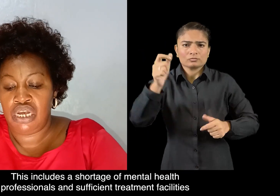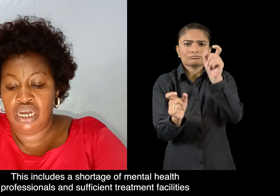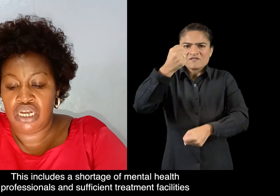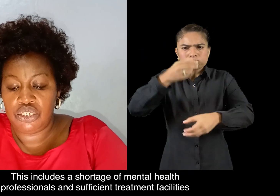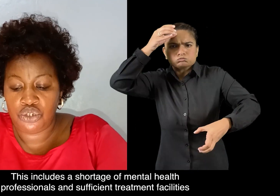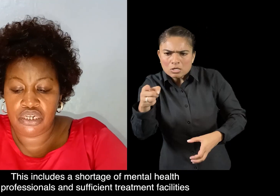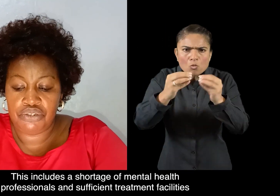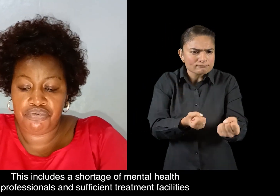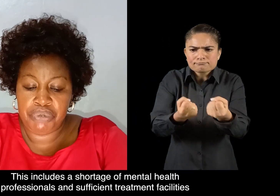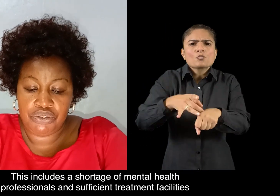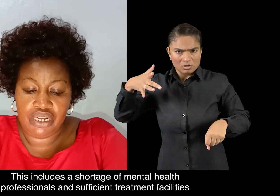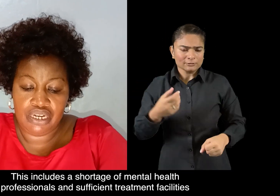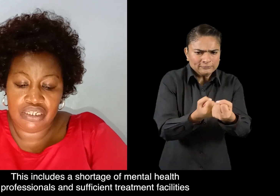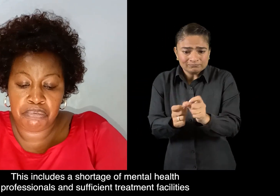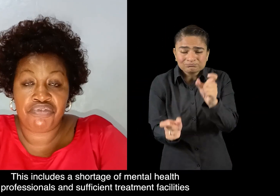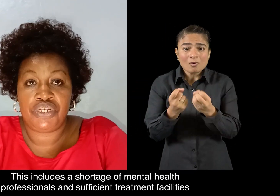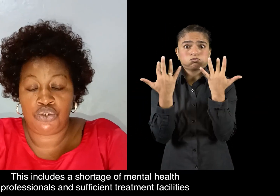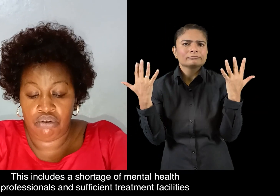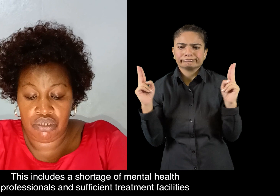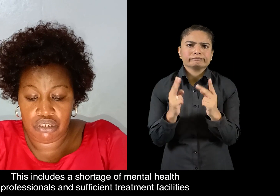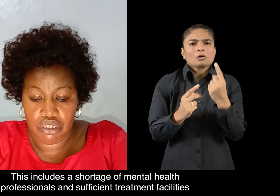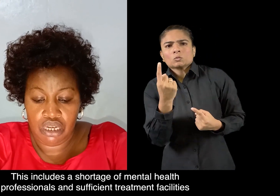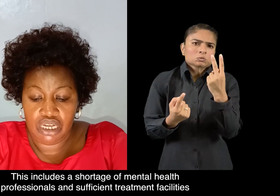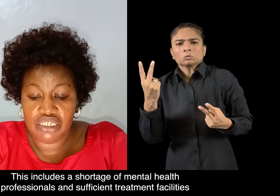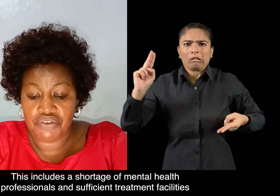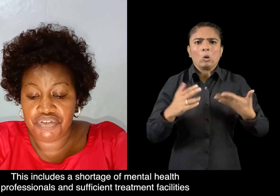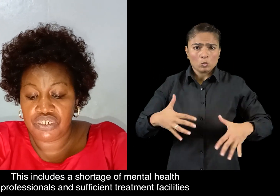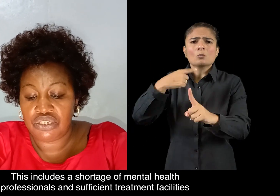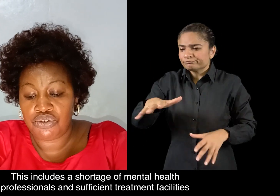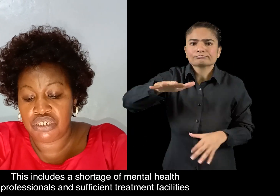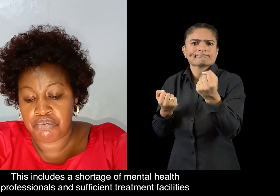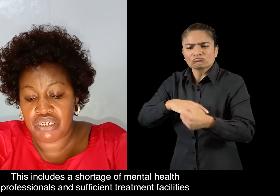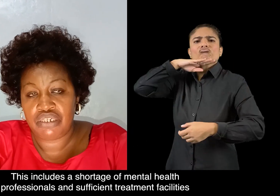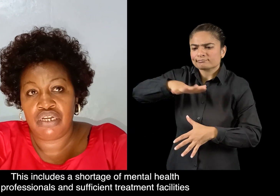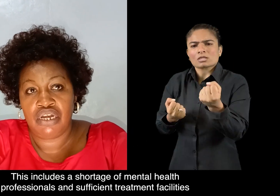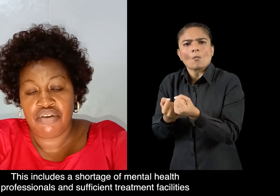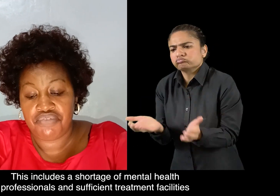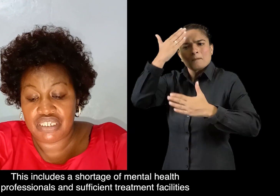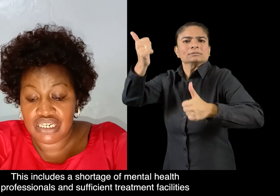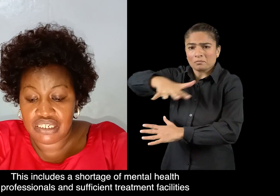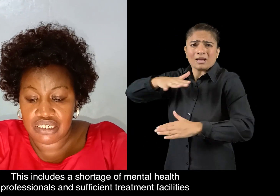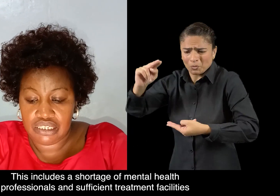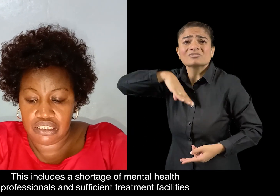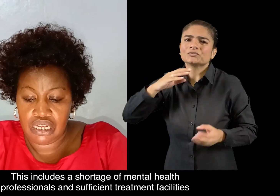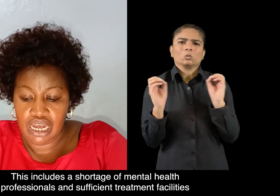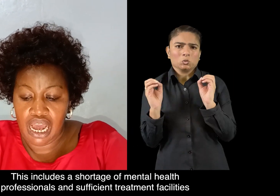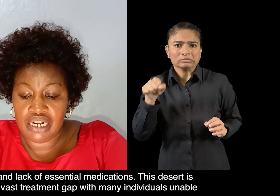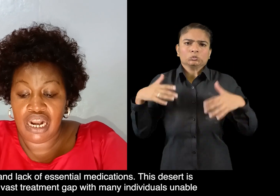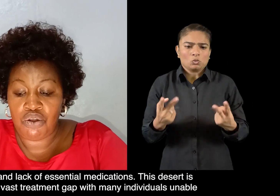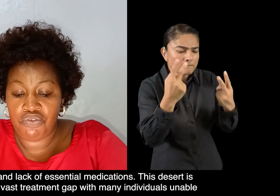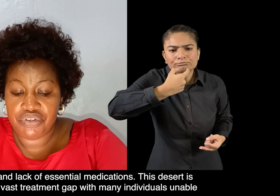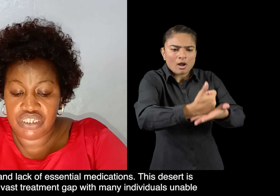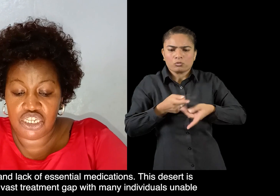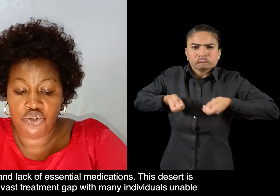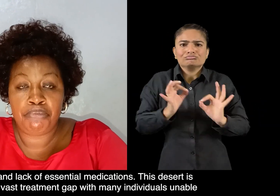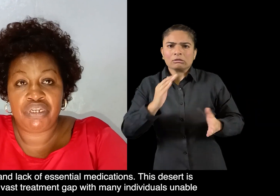includes a shortage of mental health professionals, insufficient treatment facilities, and